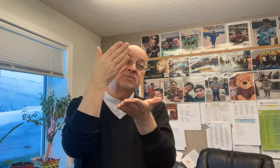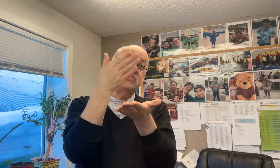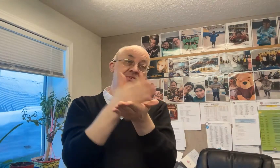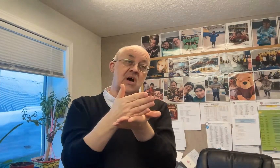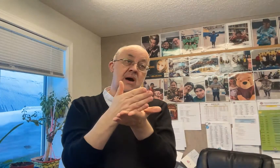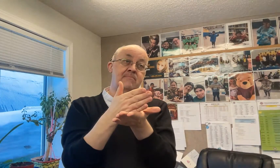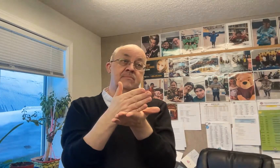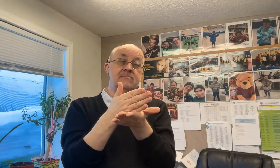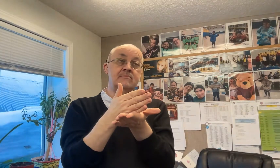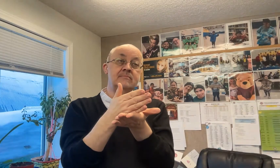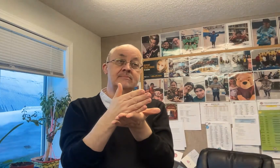stop,